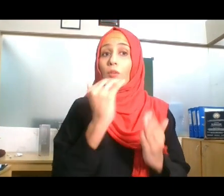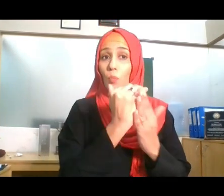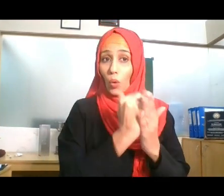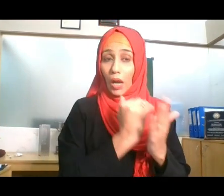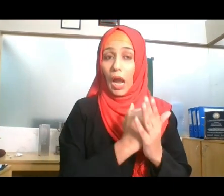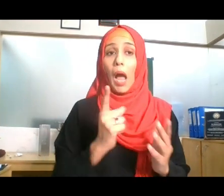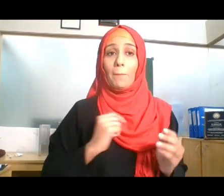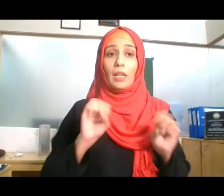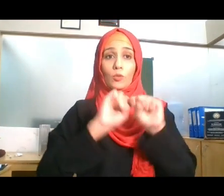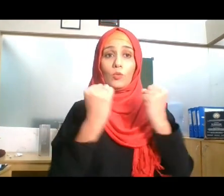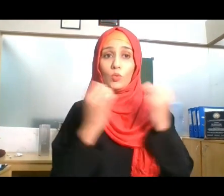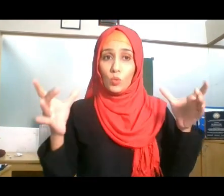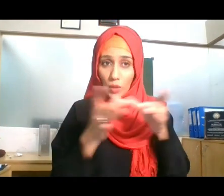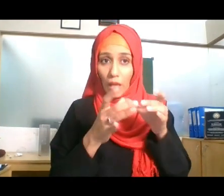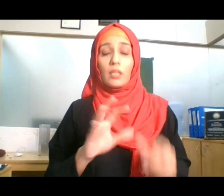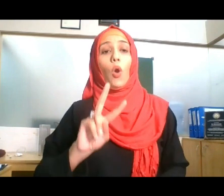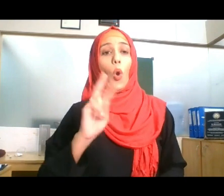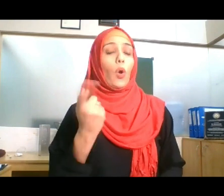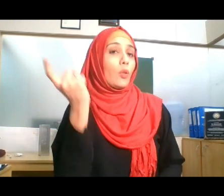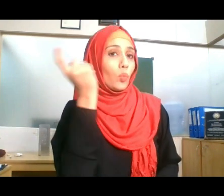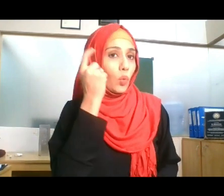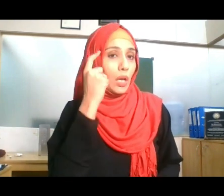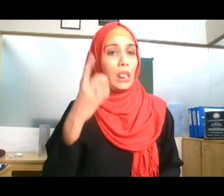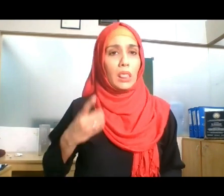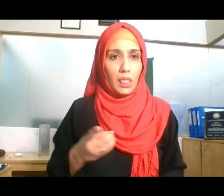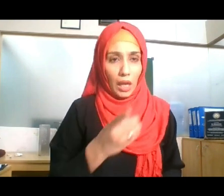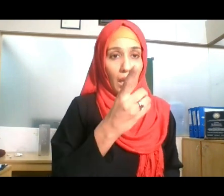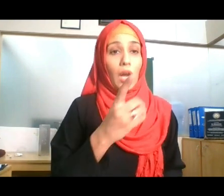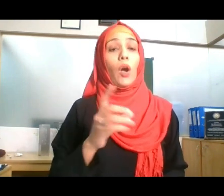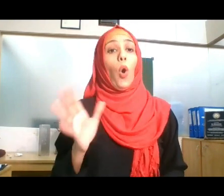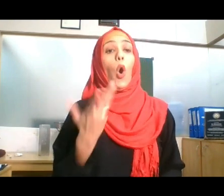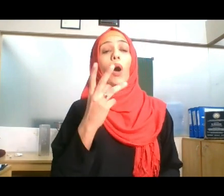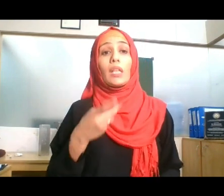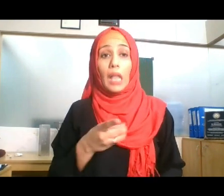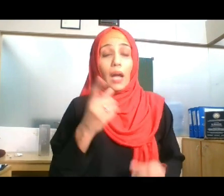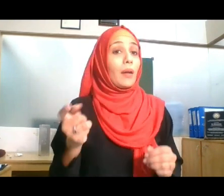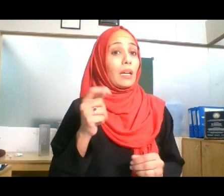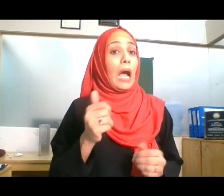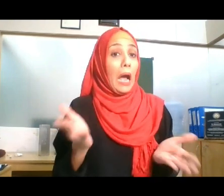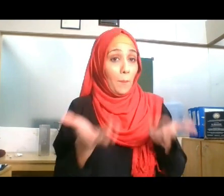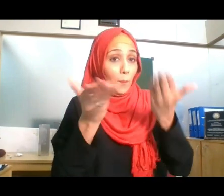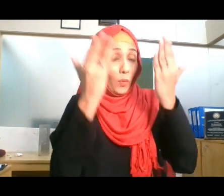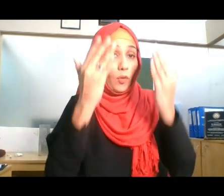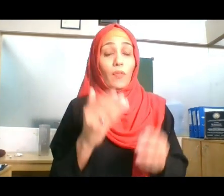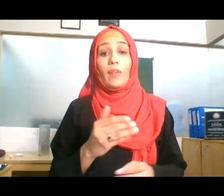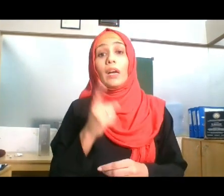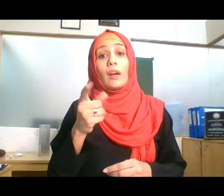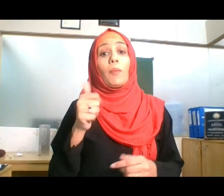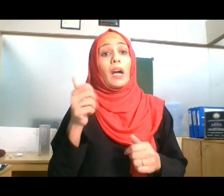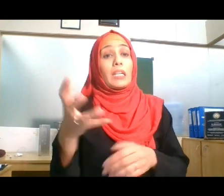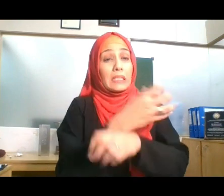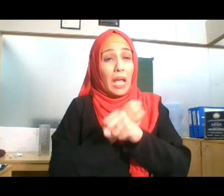society, but also to think about the ways and means to improve accessibility and remove deprivation from